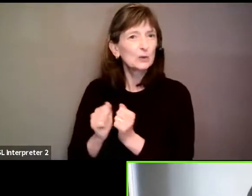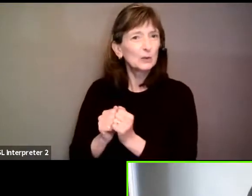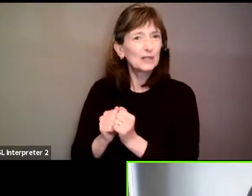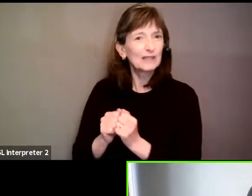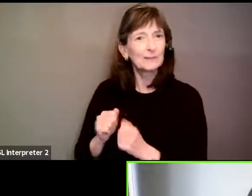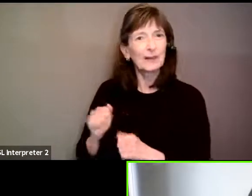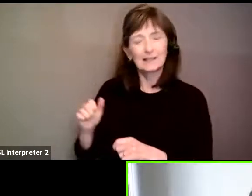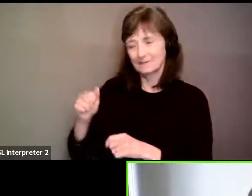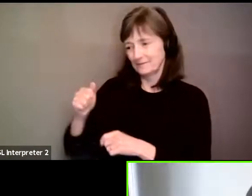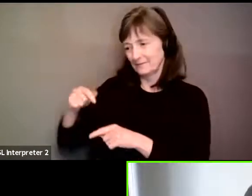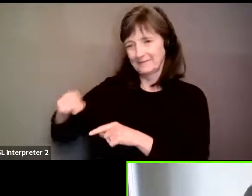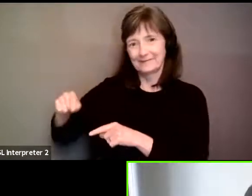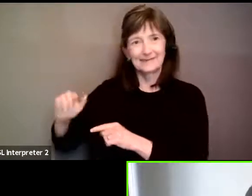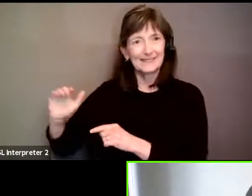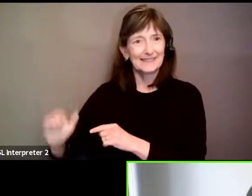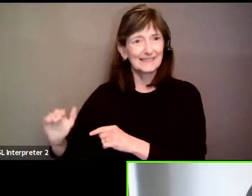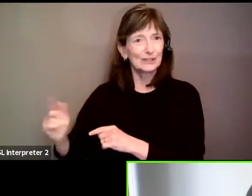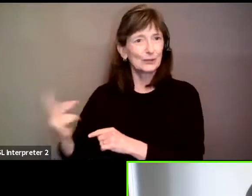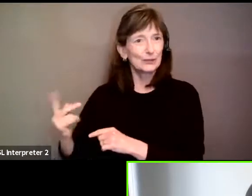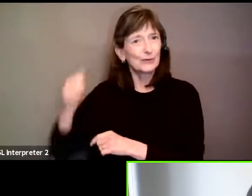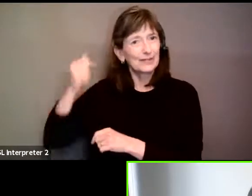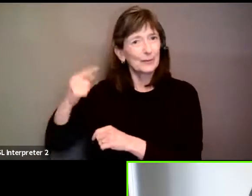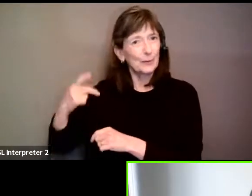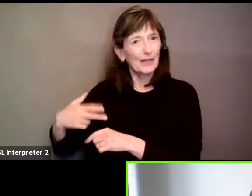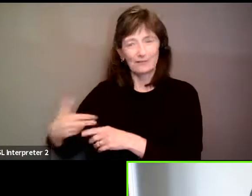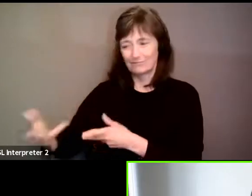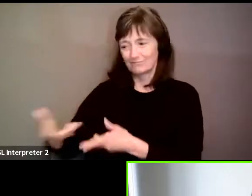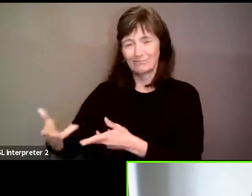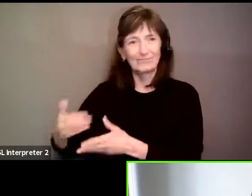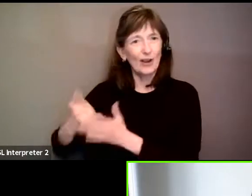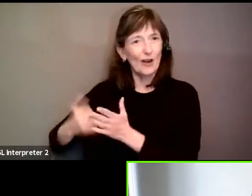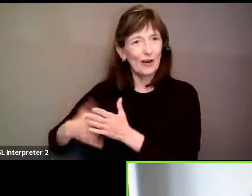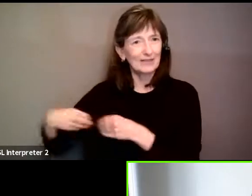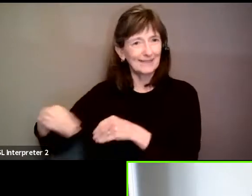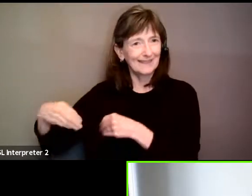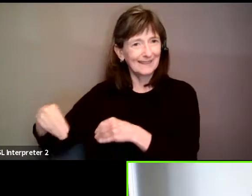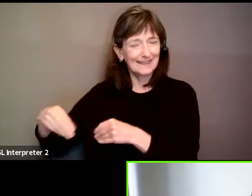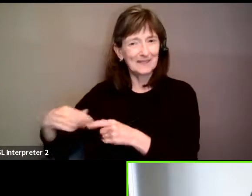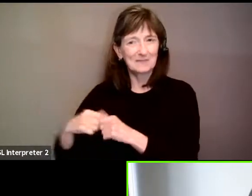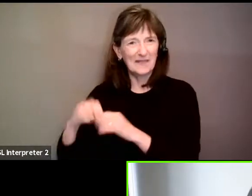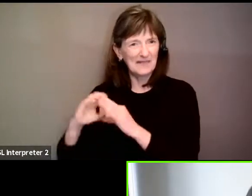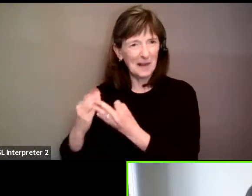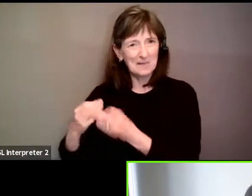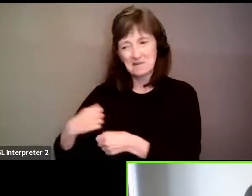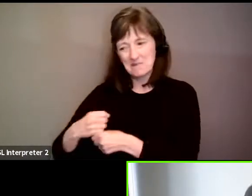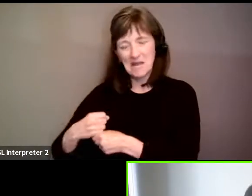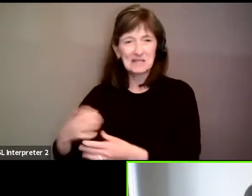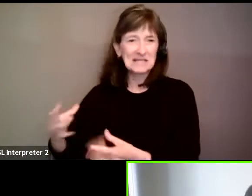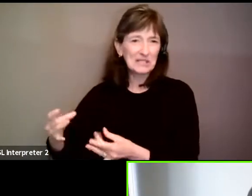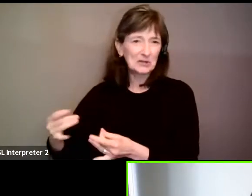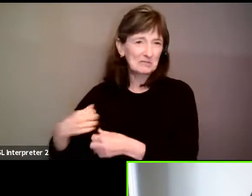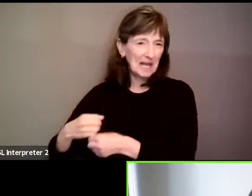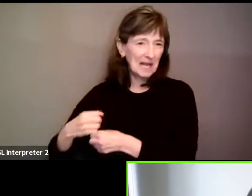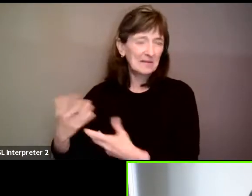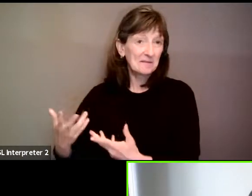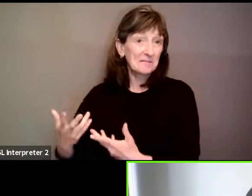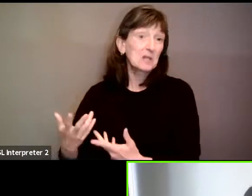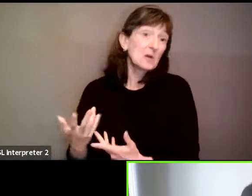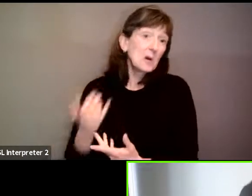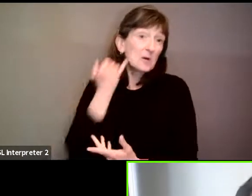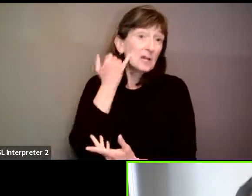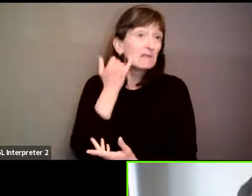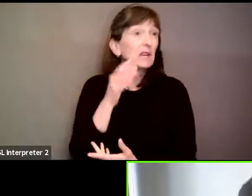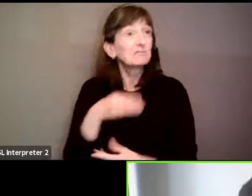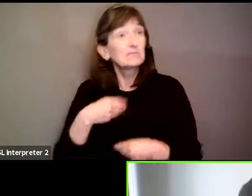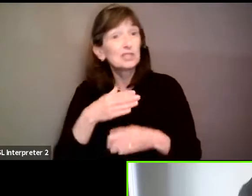their art table at zine fairs and things like that. And so when I decided that I wanted to kind of share my art in a way that people could find me and things like